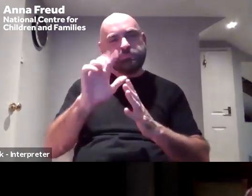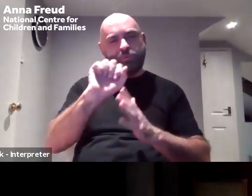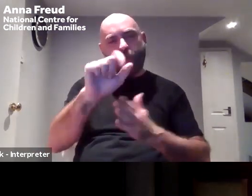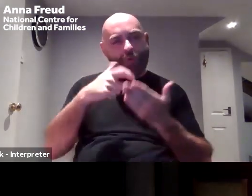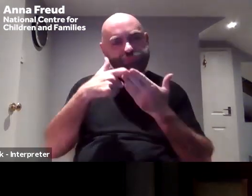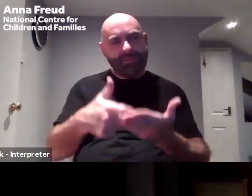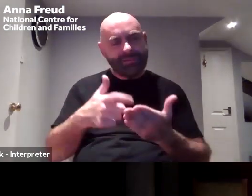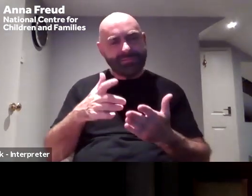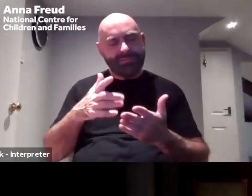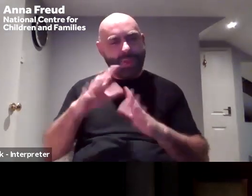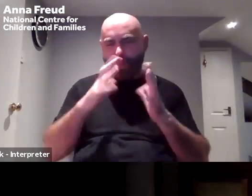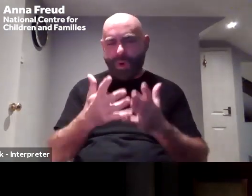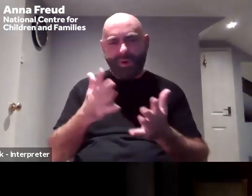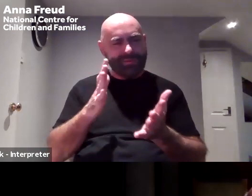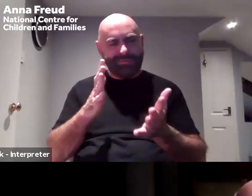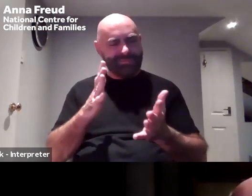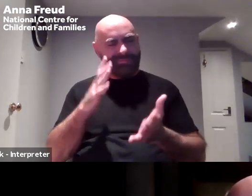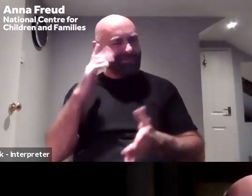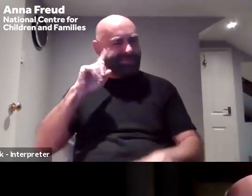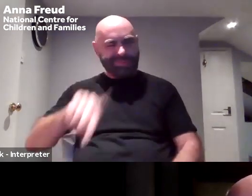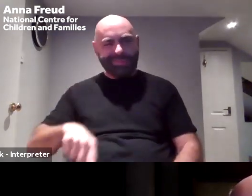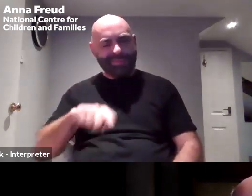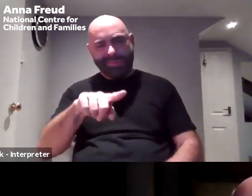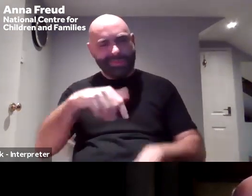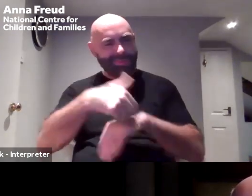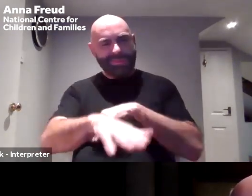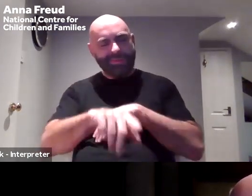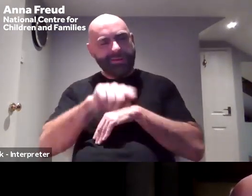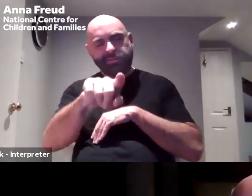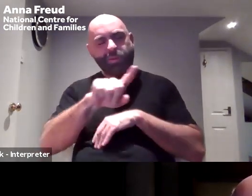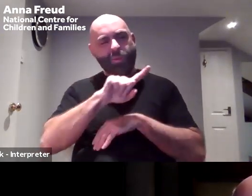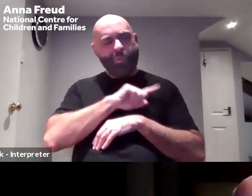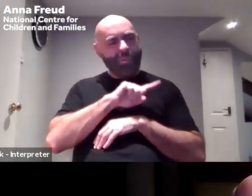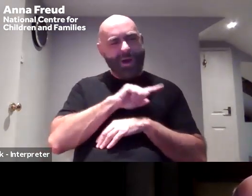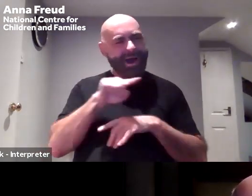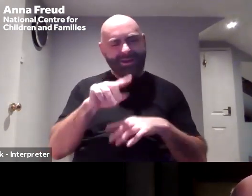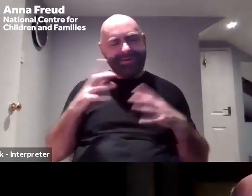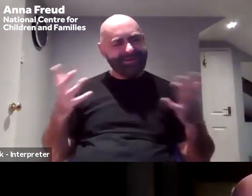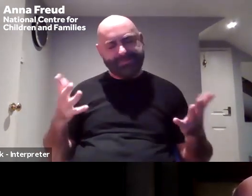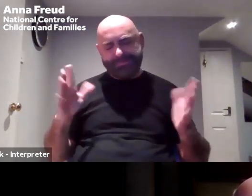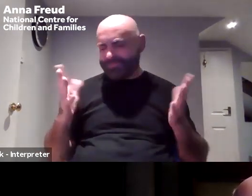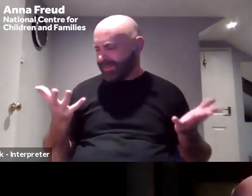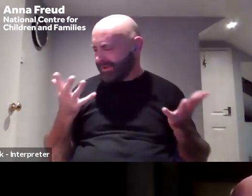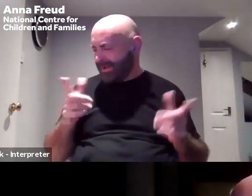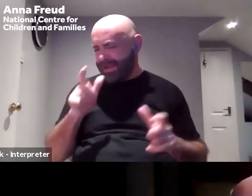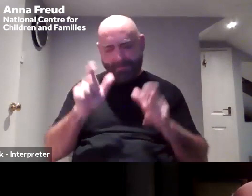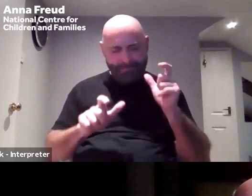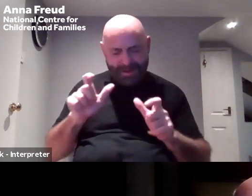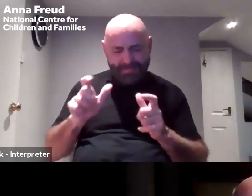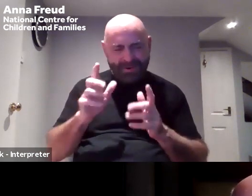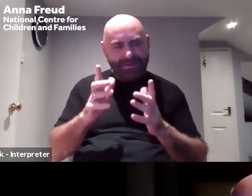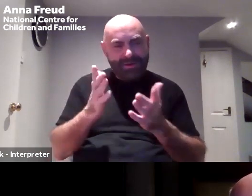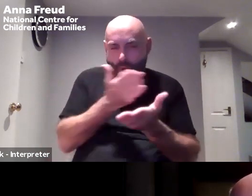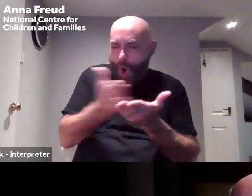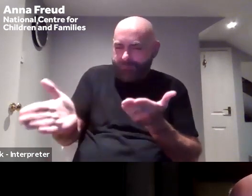recommendation. What is going on? Do you think that makes it hard for people to actually take the truth, the